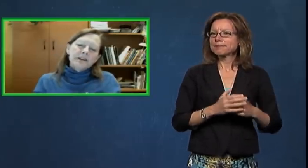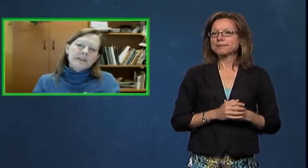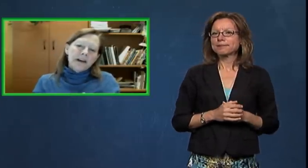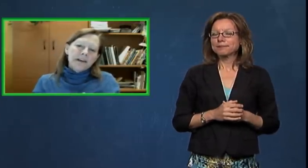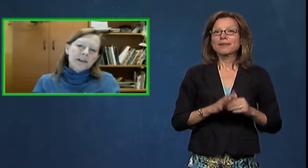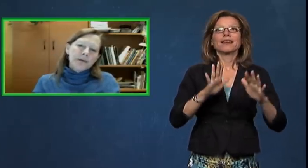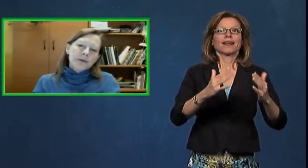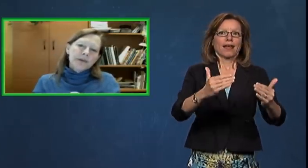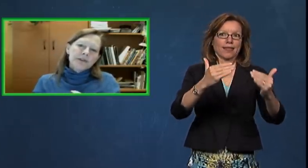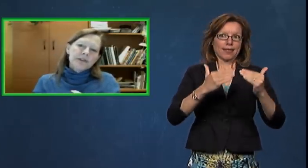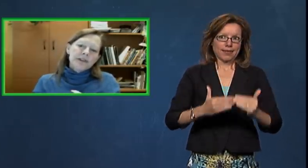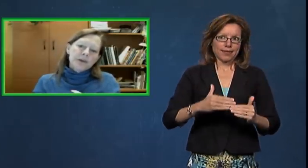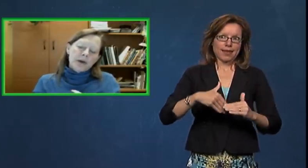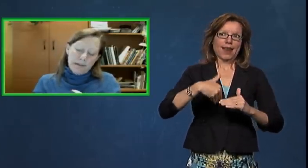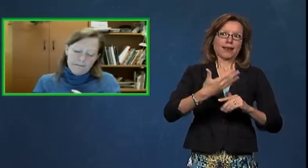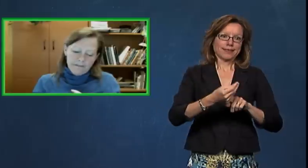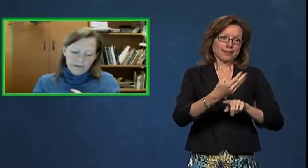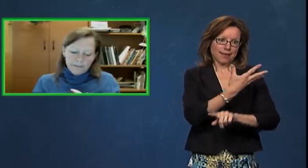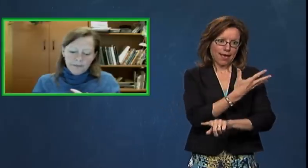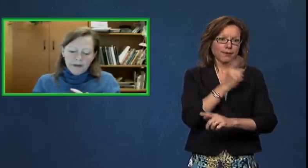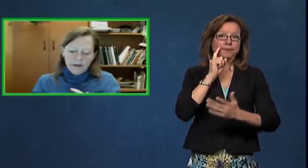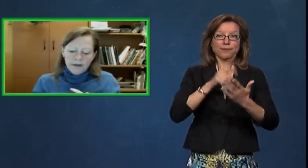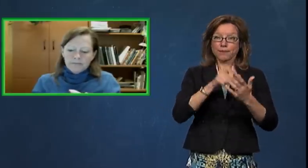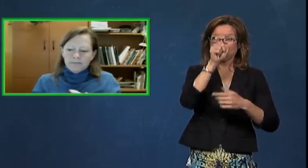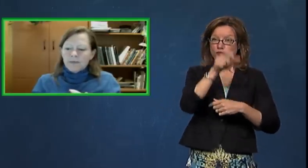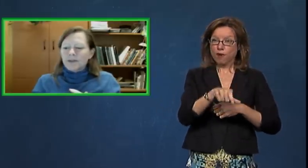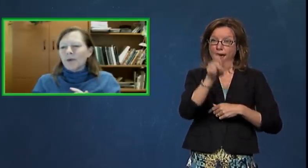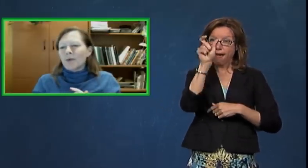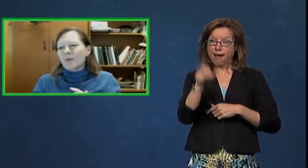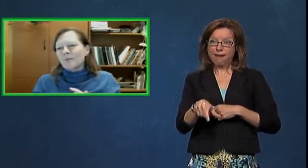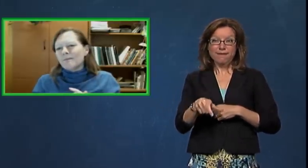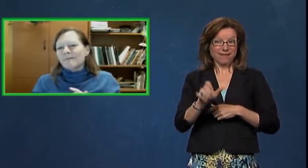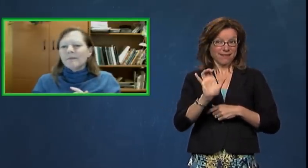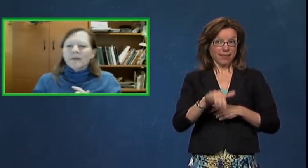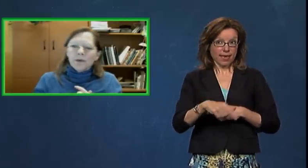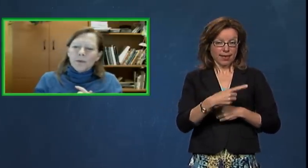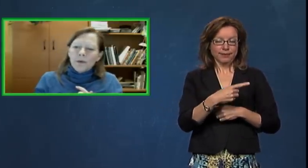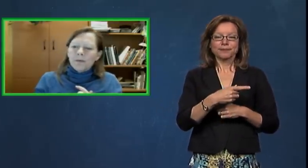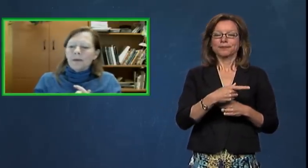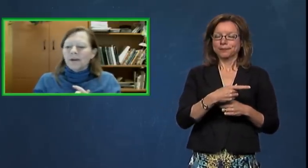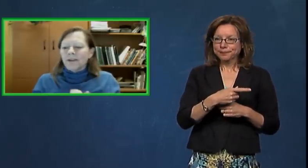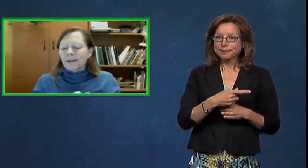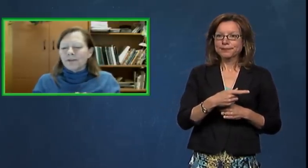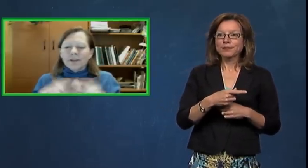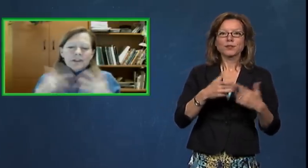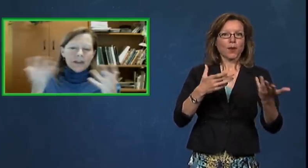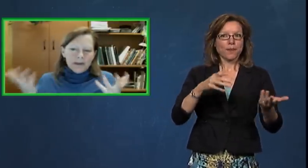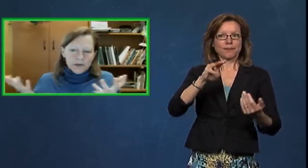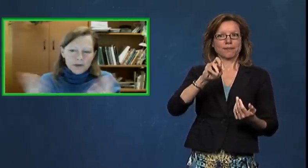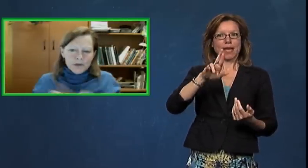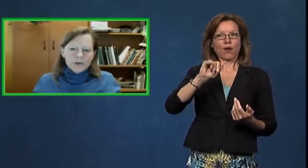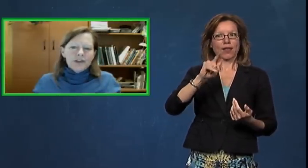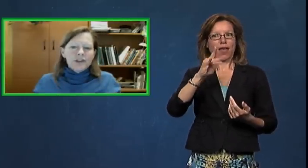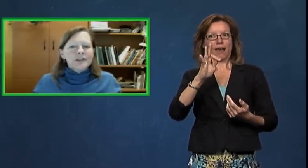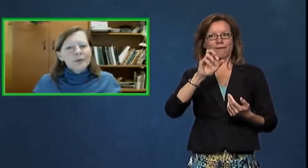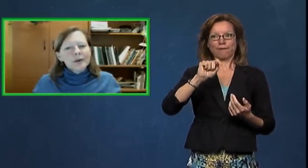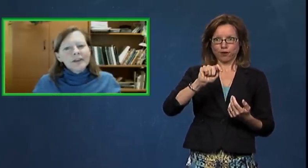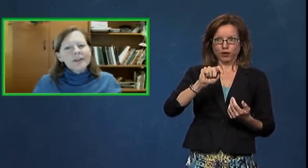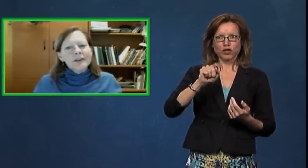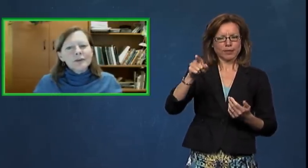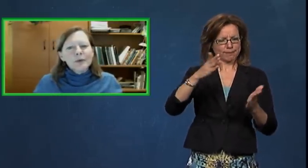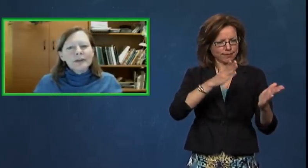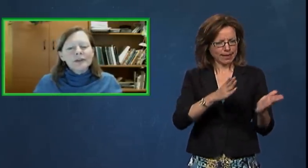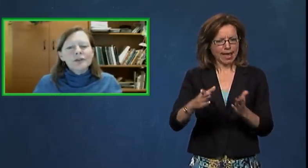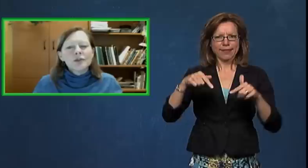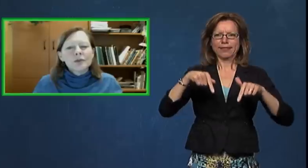On to slide 10, where you see a graph. So, you know, when Mary Lightfoot set out to do this, she said one of the